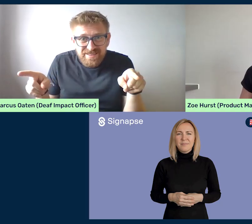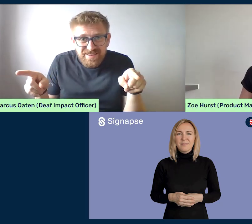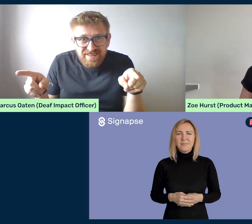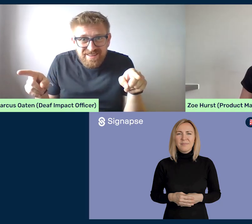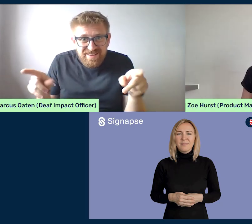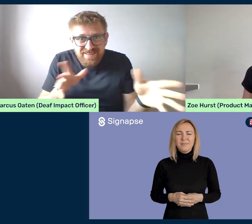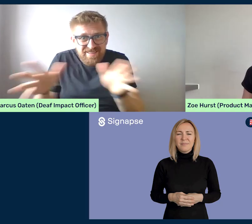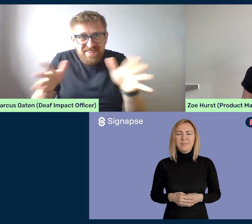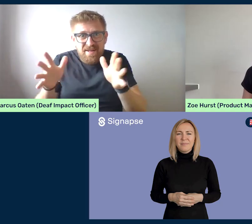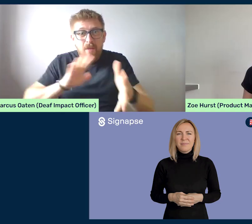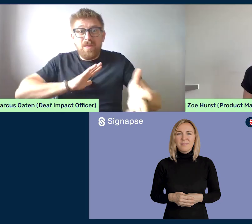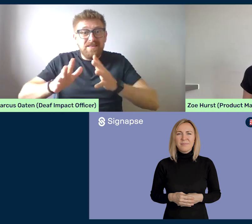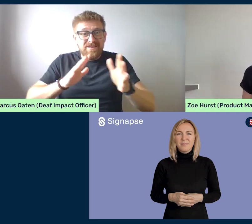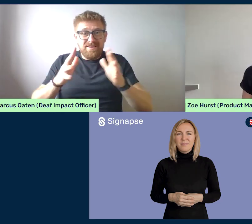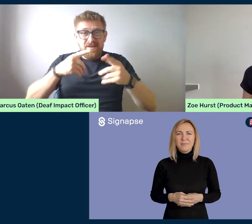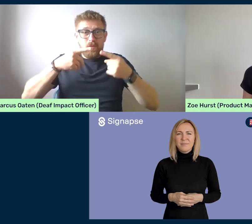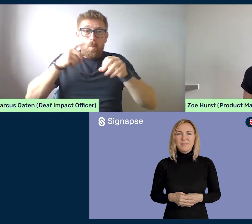the face is completely different.